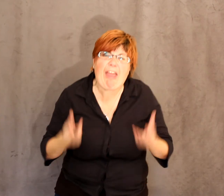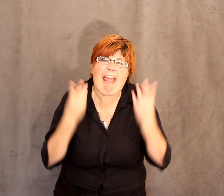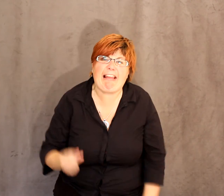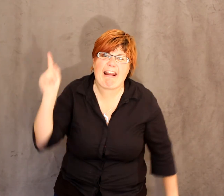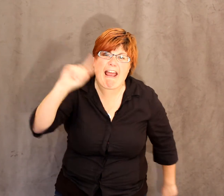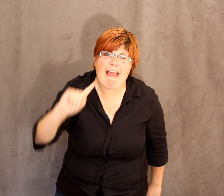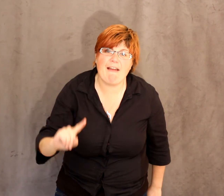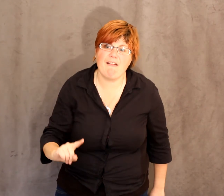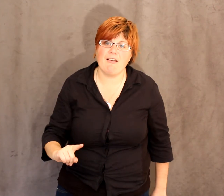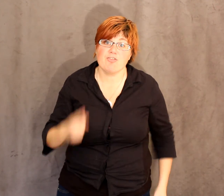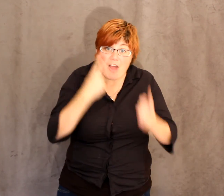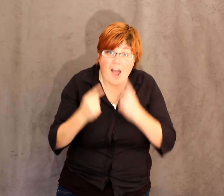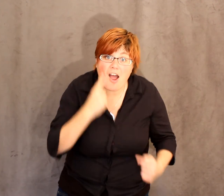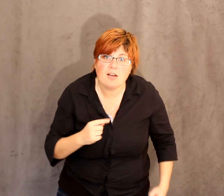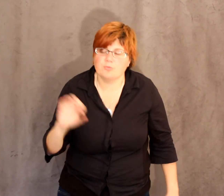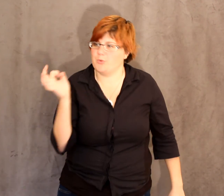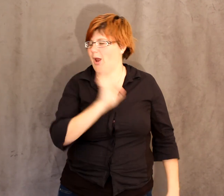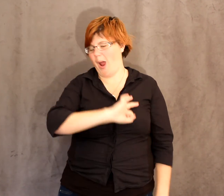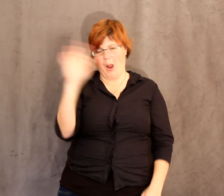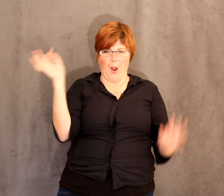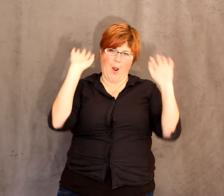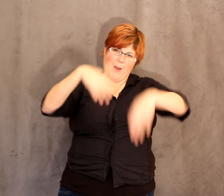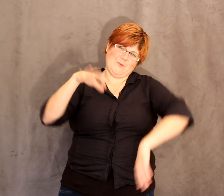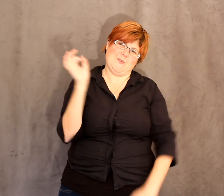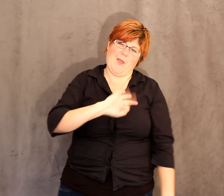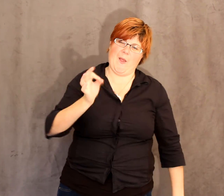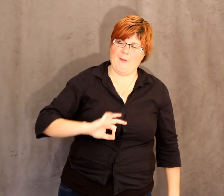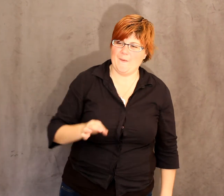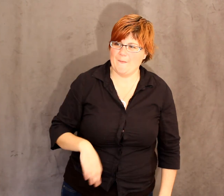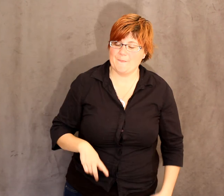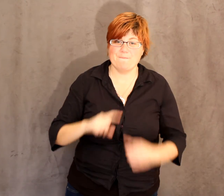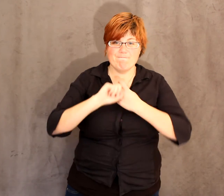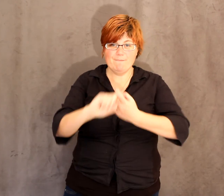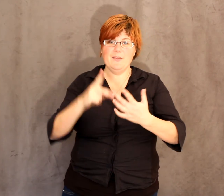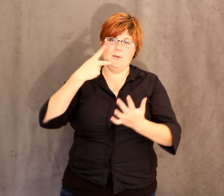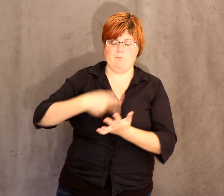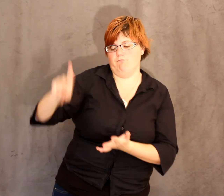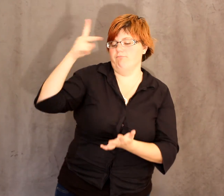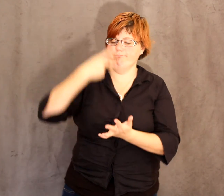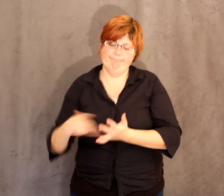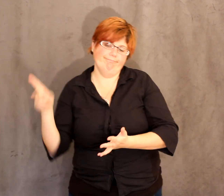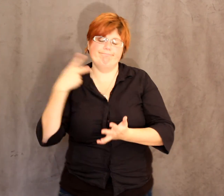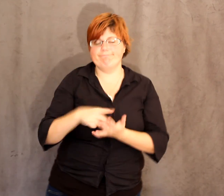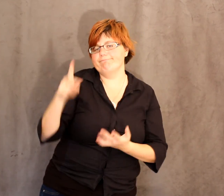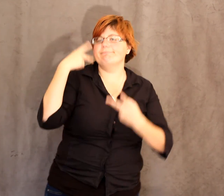Did Pete cry? Goodness, no! He kept walking along and singing his song.